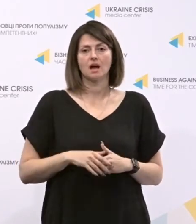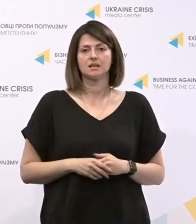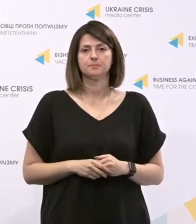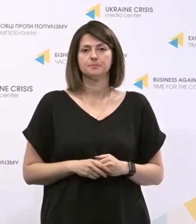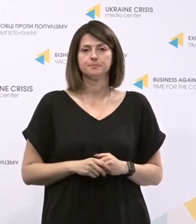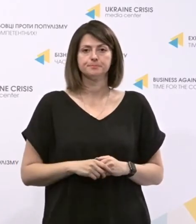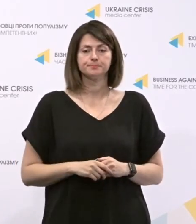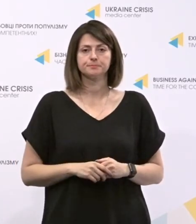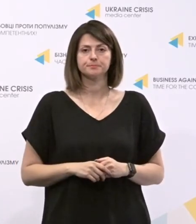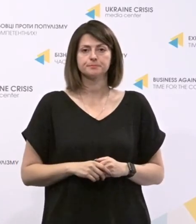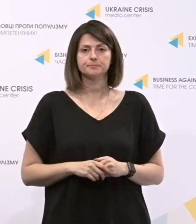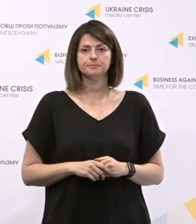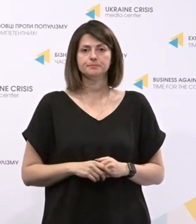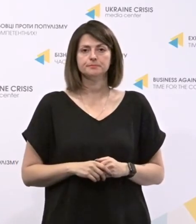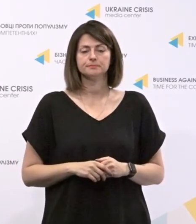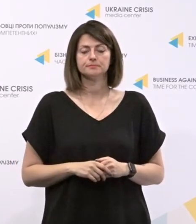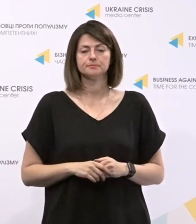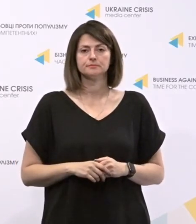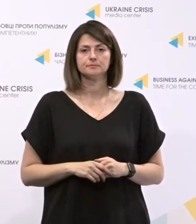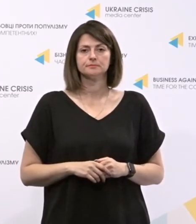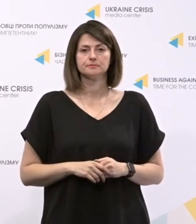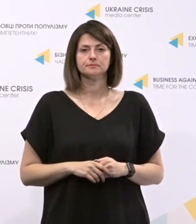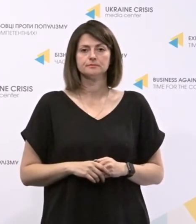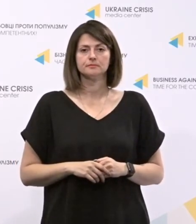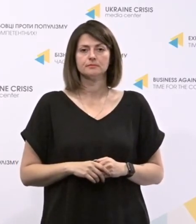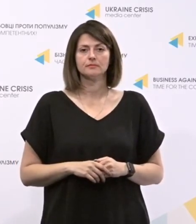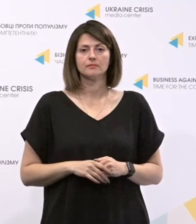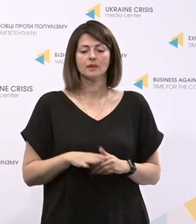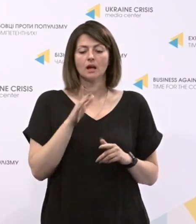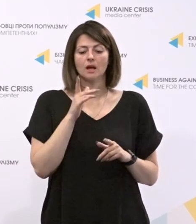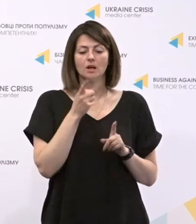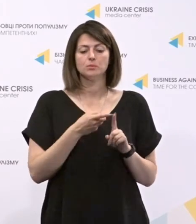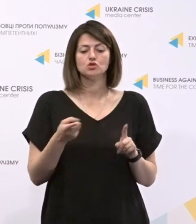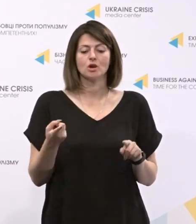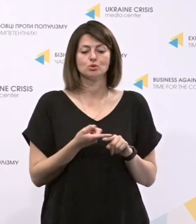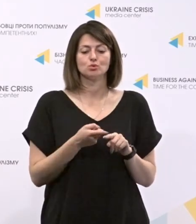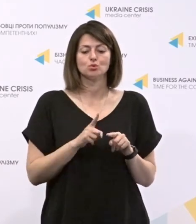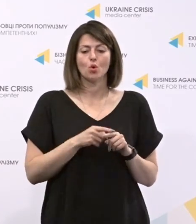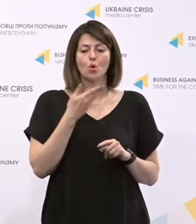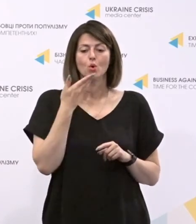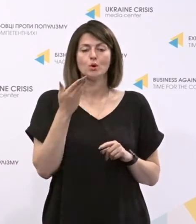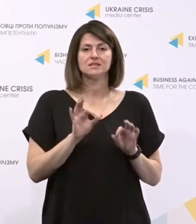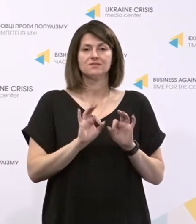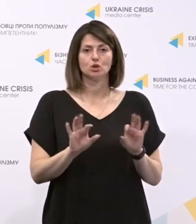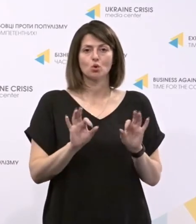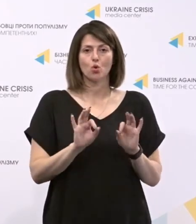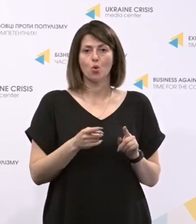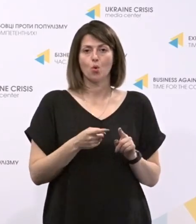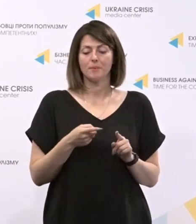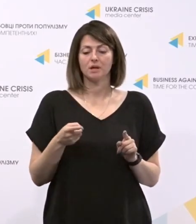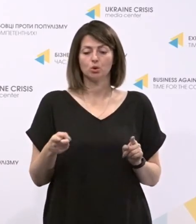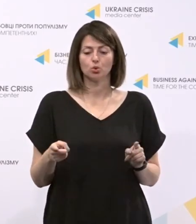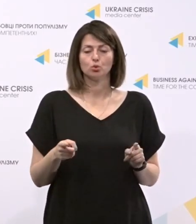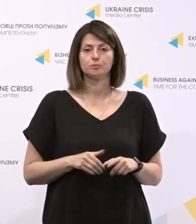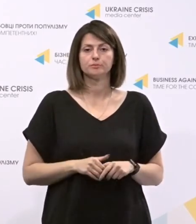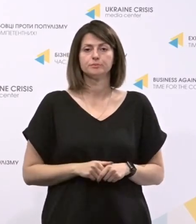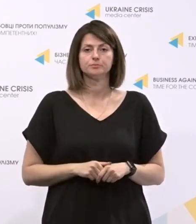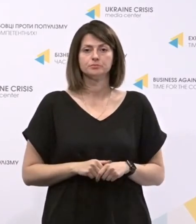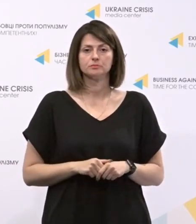This reporting period marked the 4th anniversary of the 2nd of May violence of 2014 in